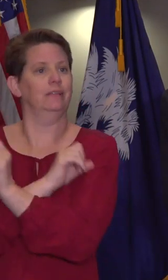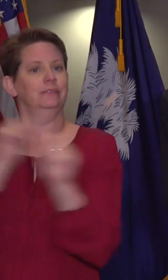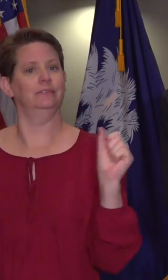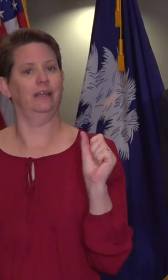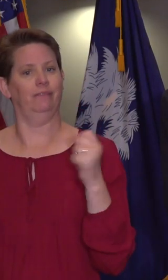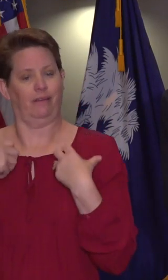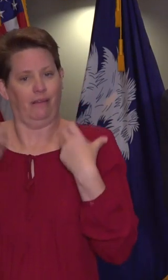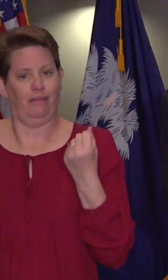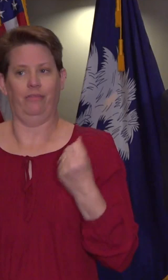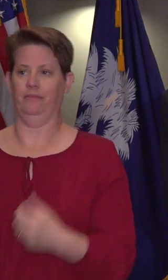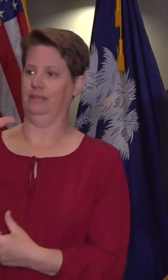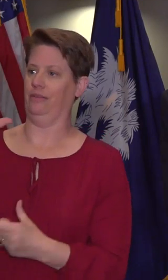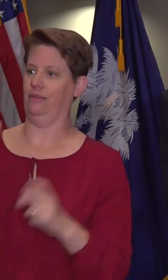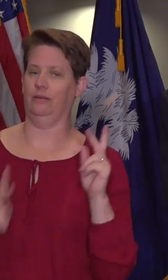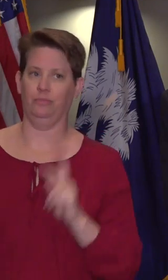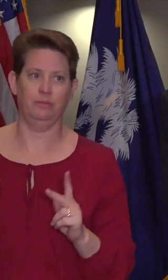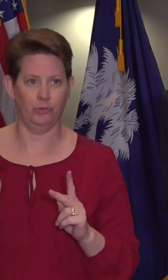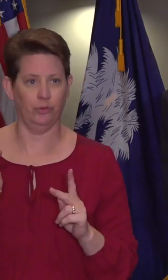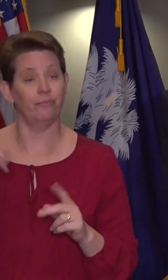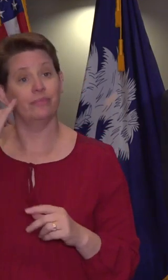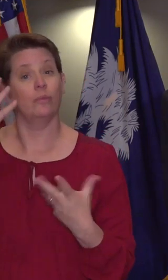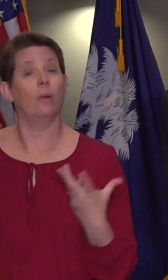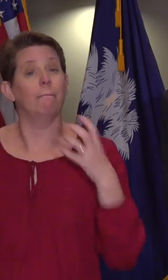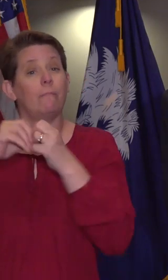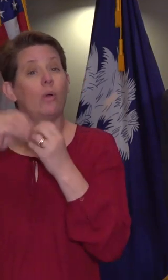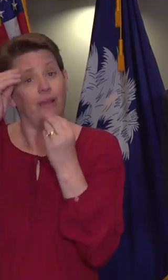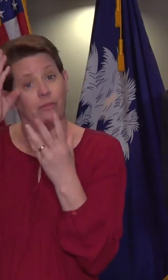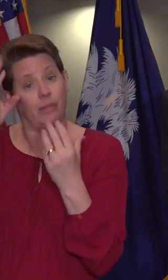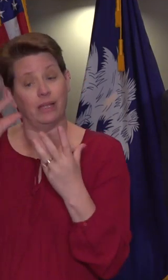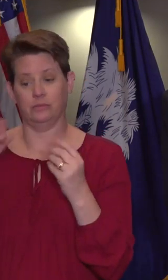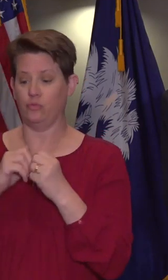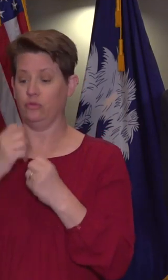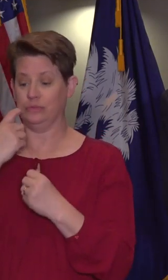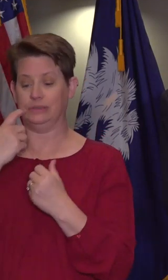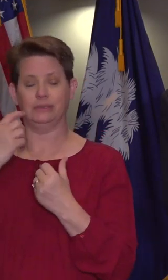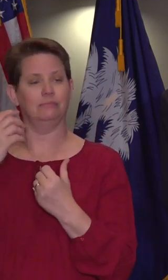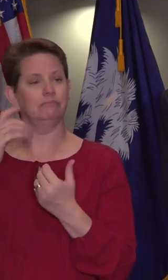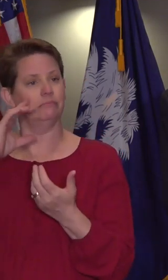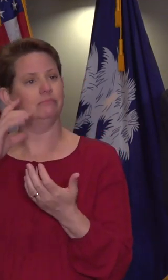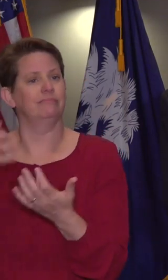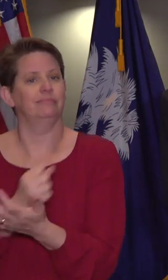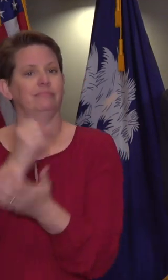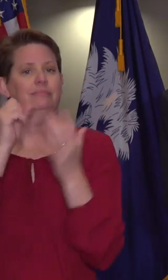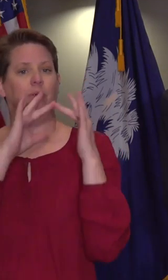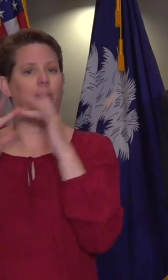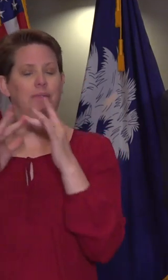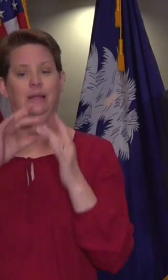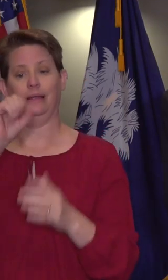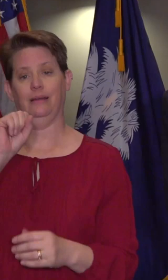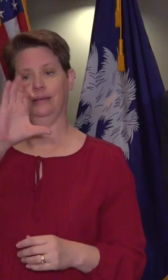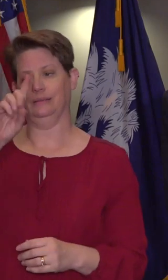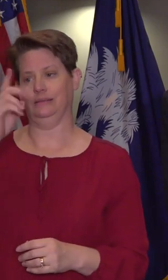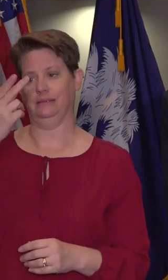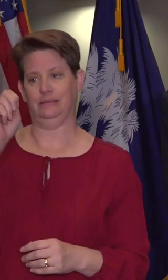South Carolinians. For the latest information, I encourage you to visit our website at